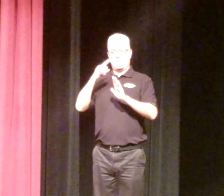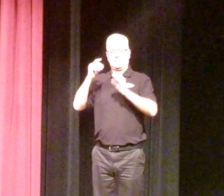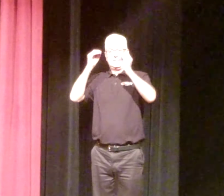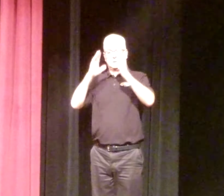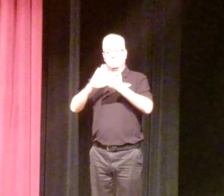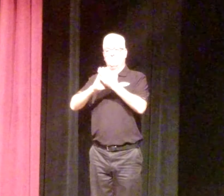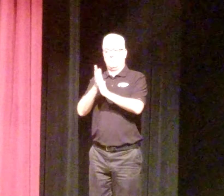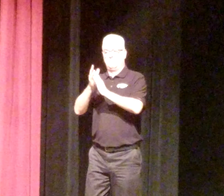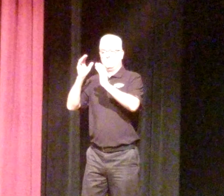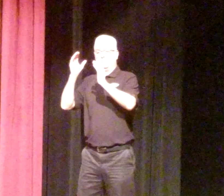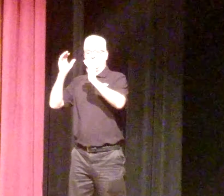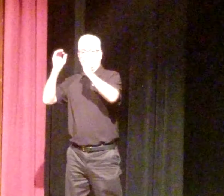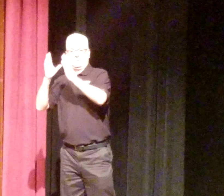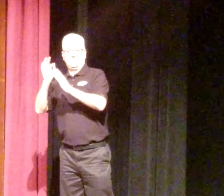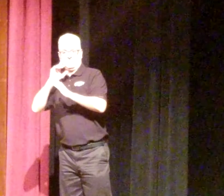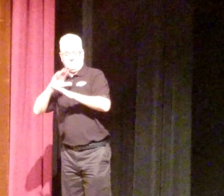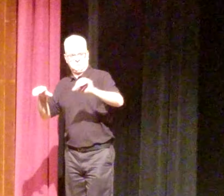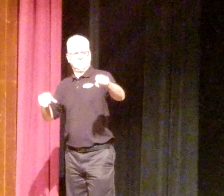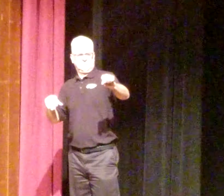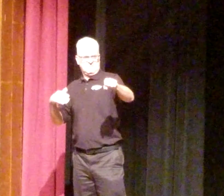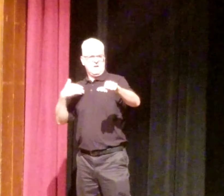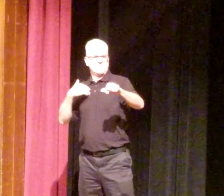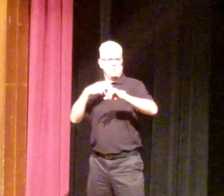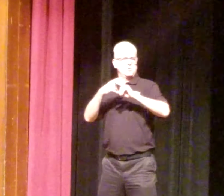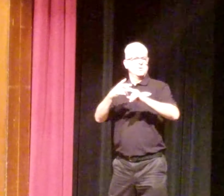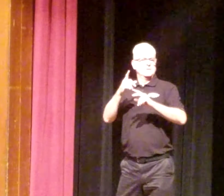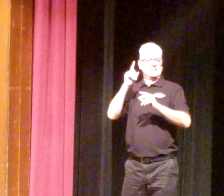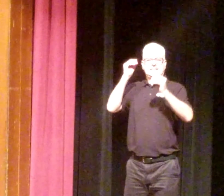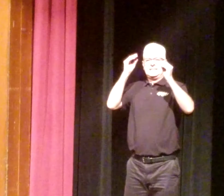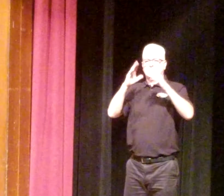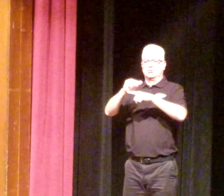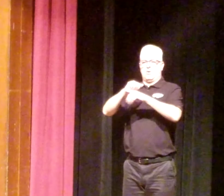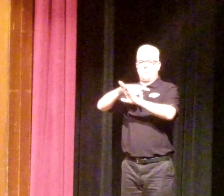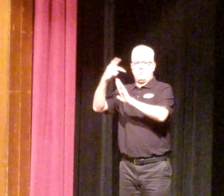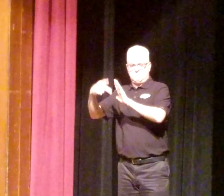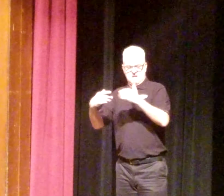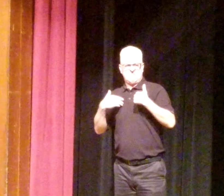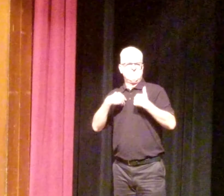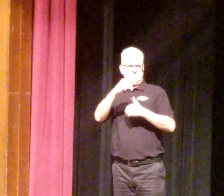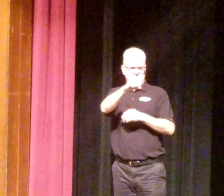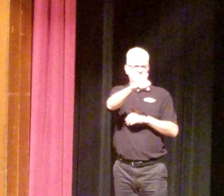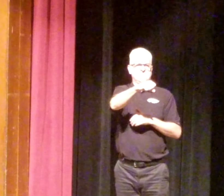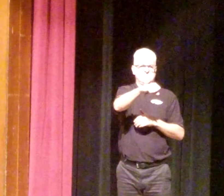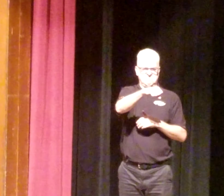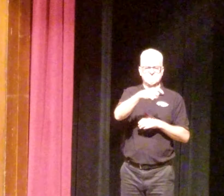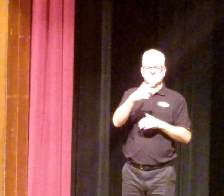There is a program for deaf teachers to be, deaf people to become deaf teachers. There's training programs,